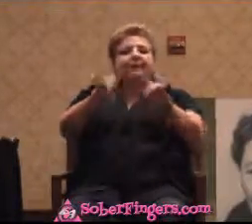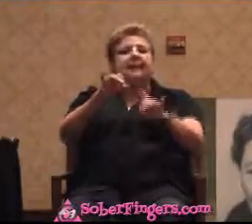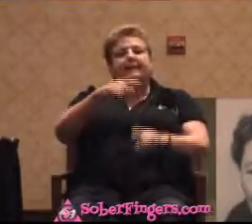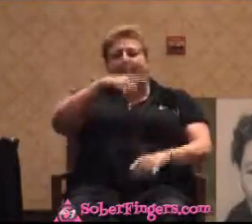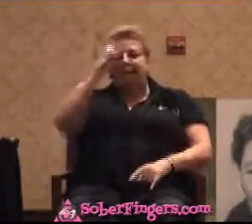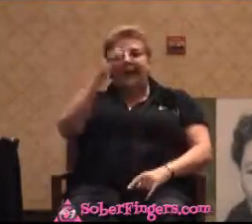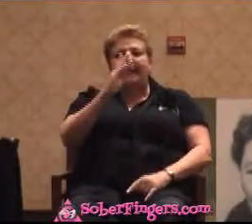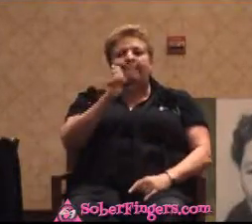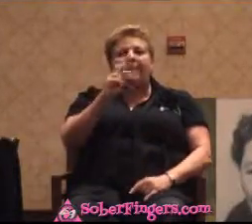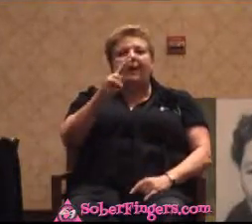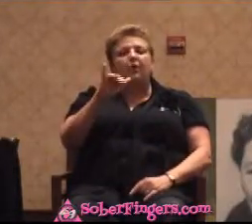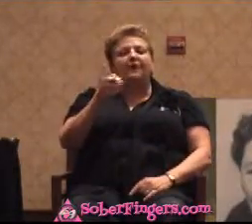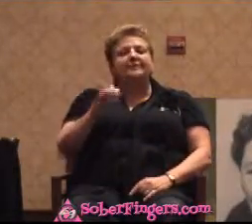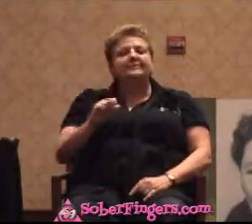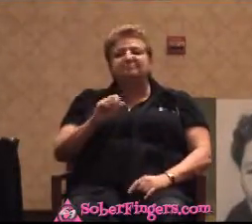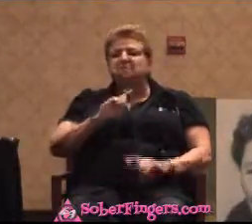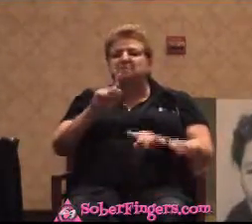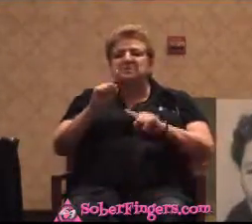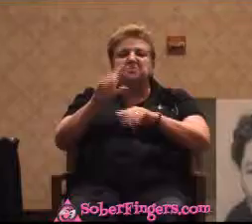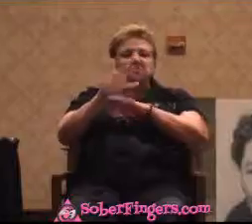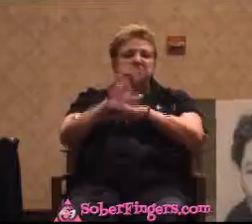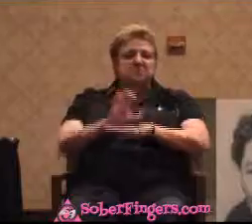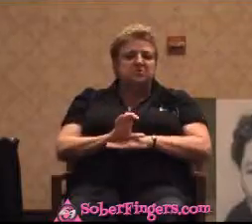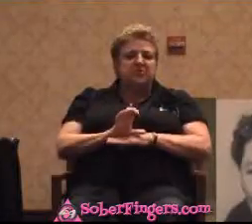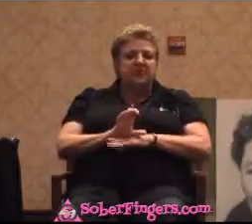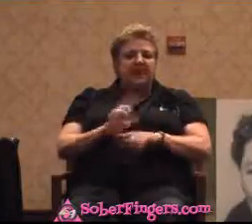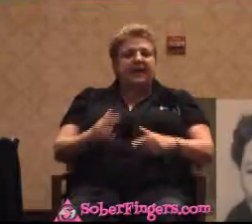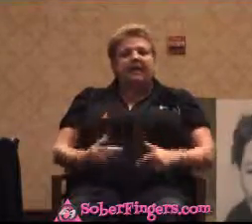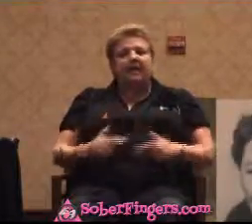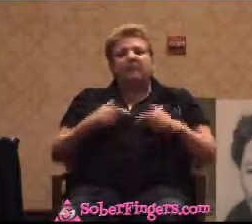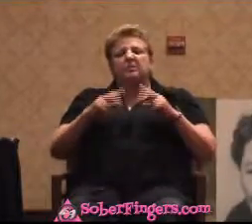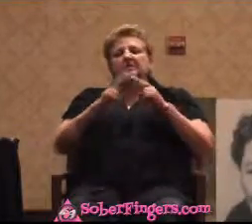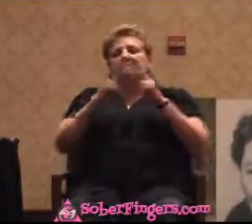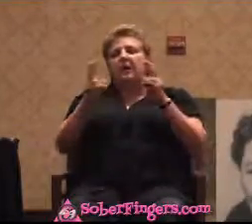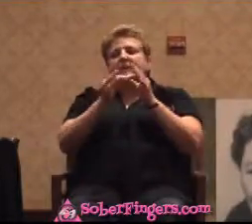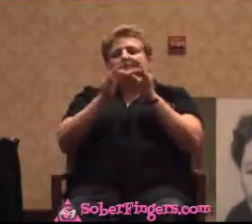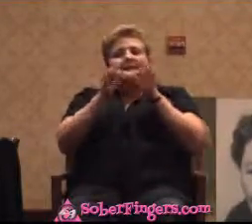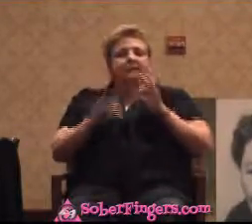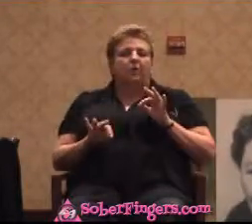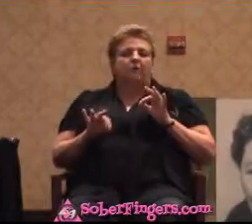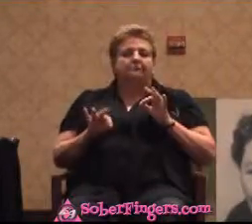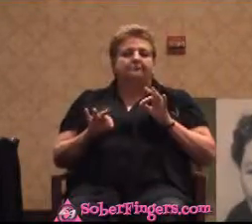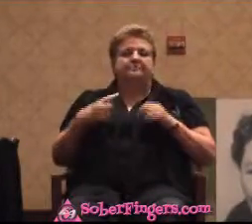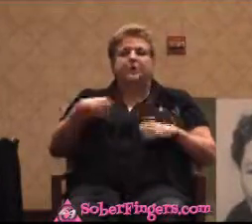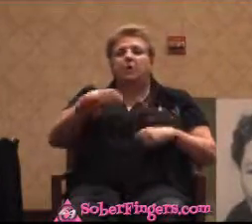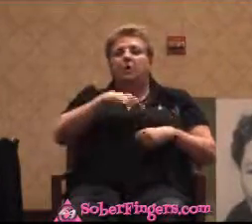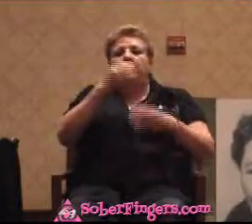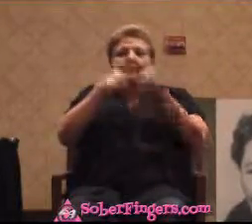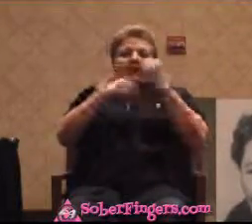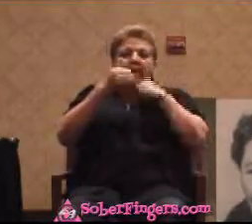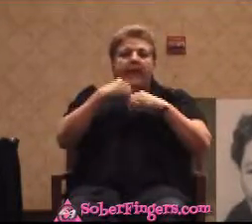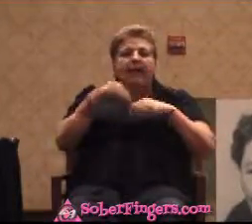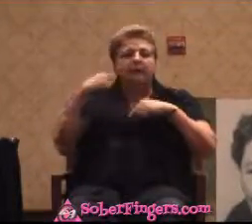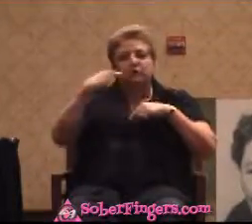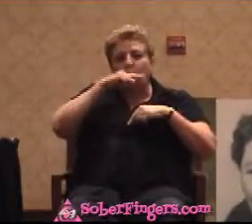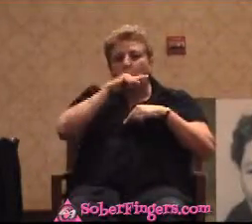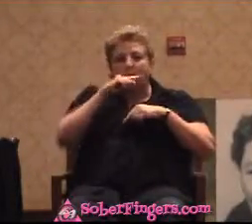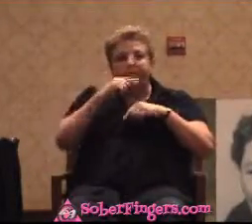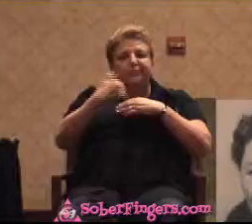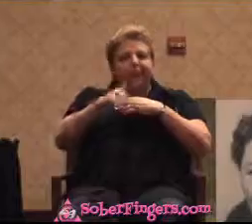and life was extremely simple. We ate cornbread, we drank buttermilk, we went to church,